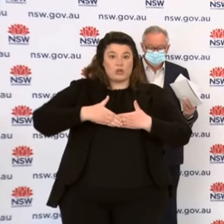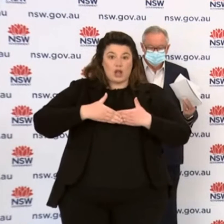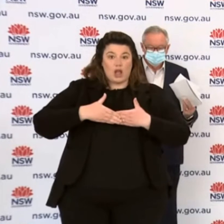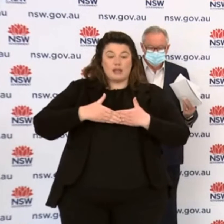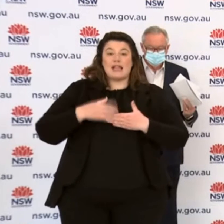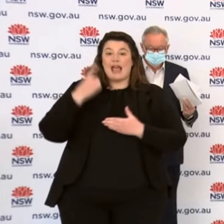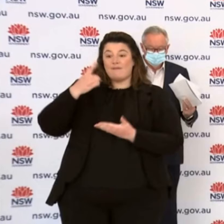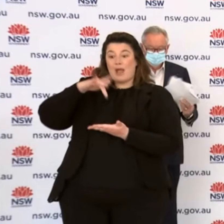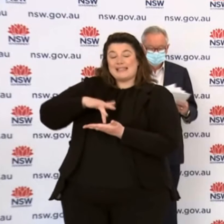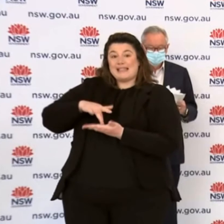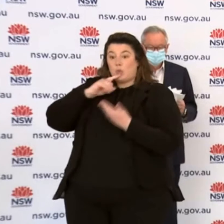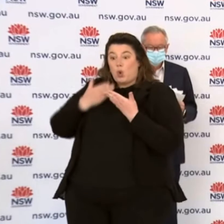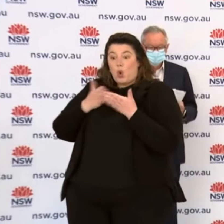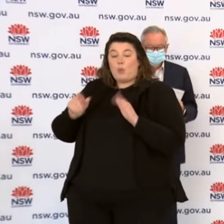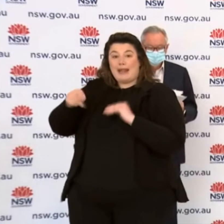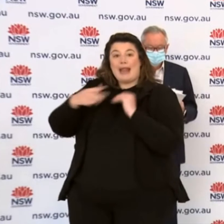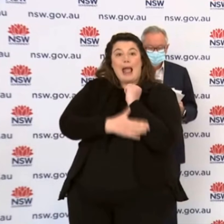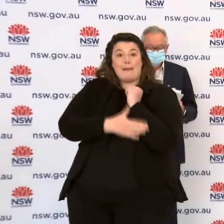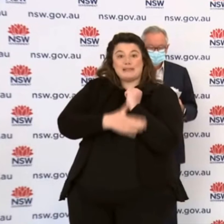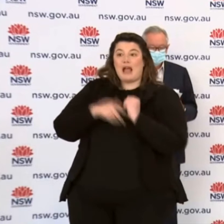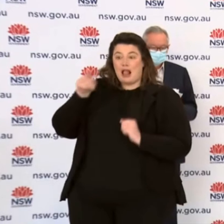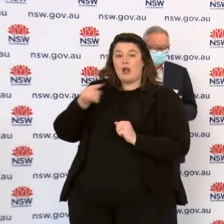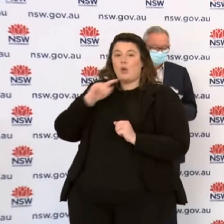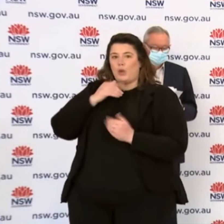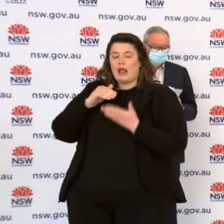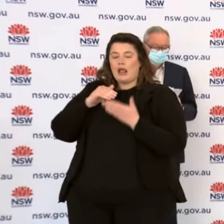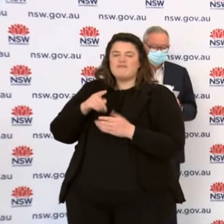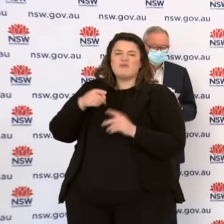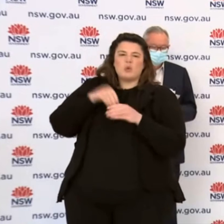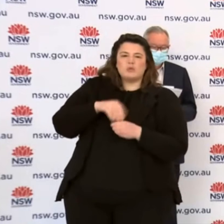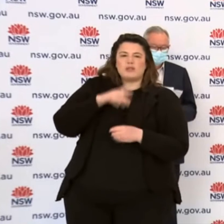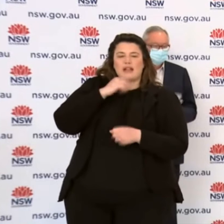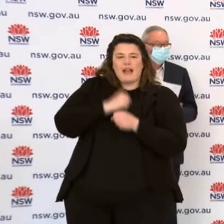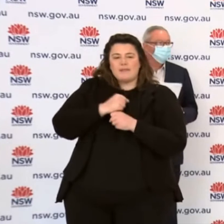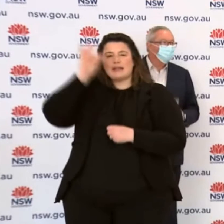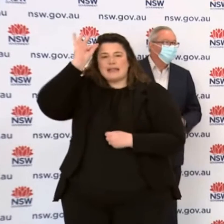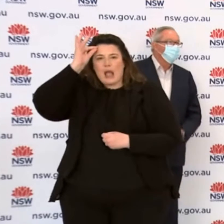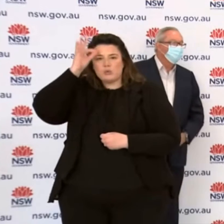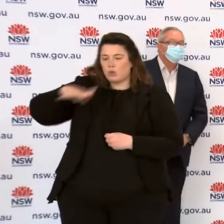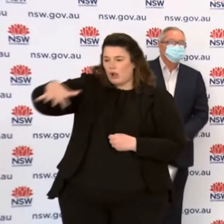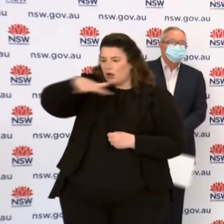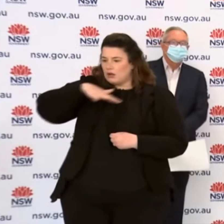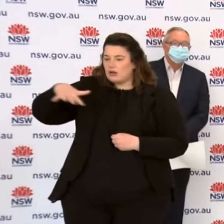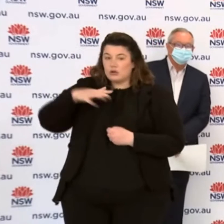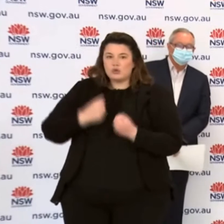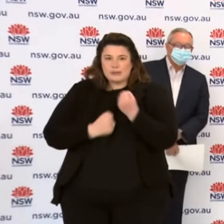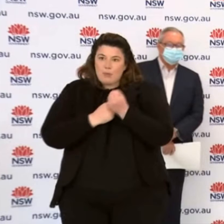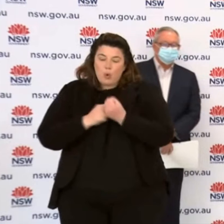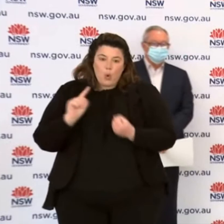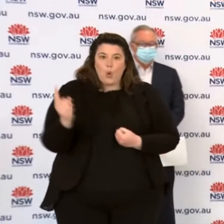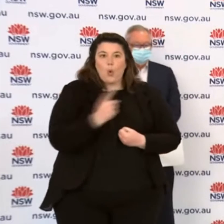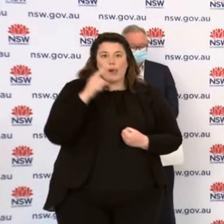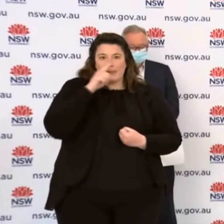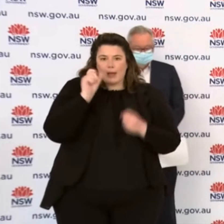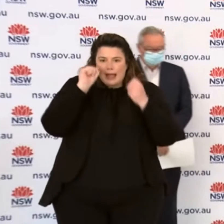centre that will open there, that it will involve local government, local agencies. It will involve supporting the